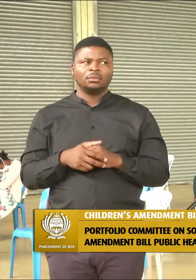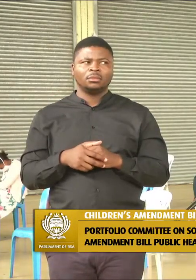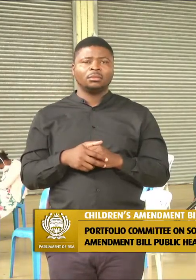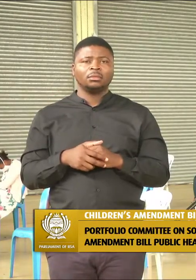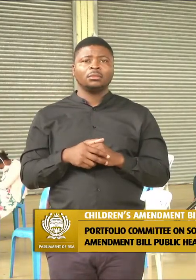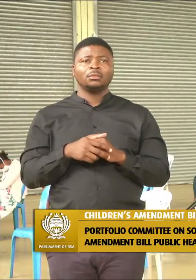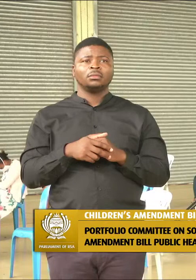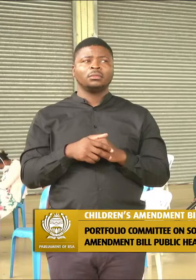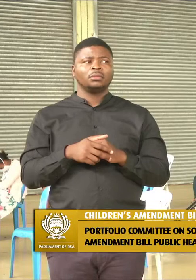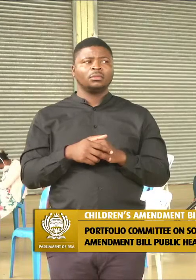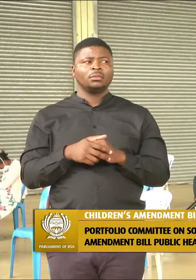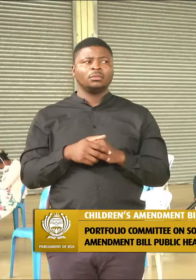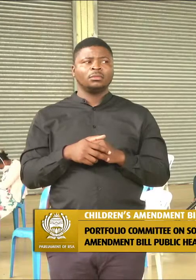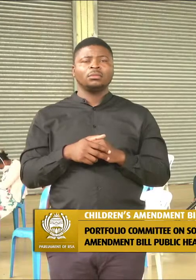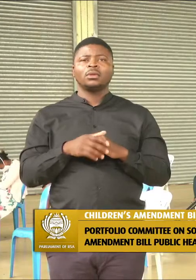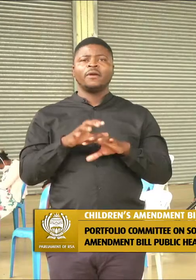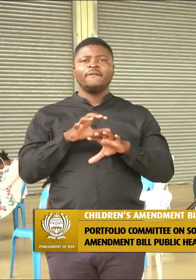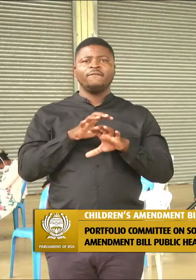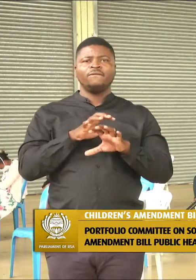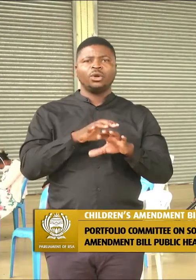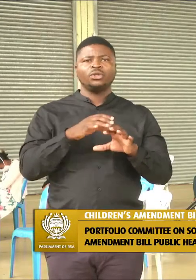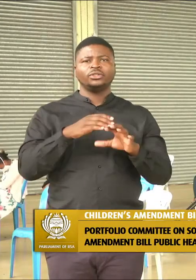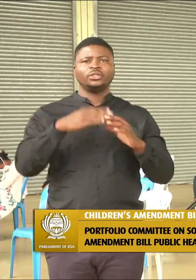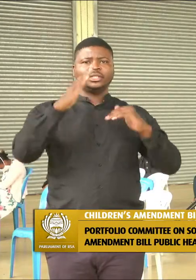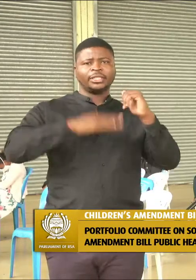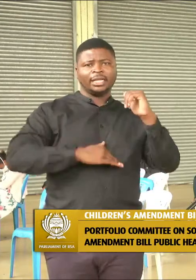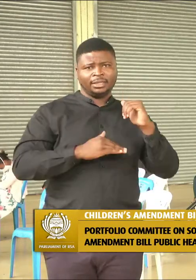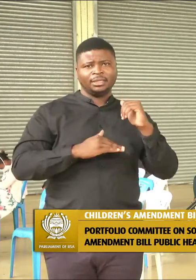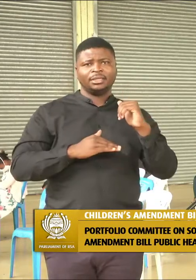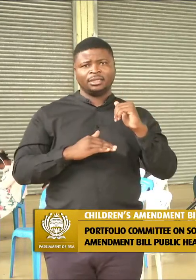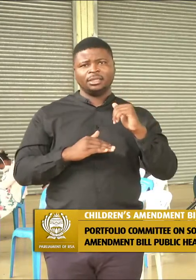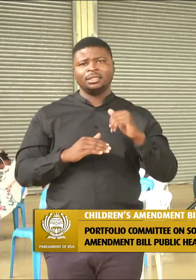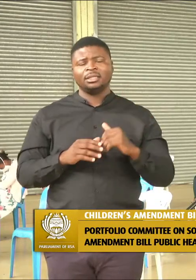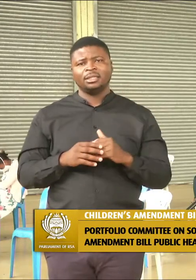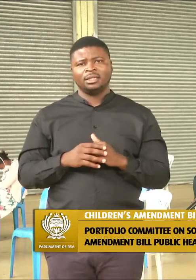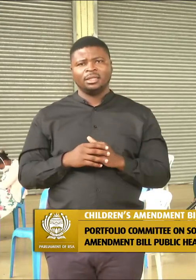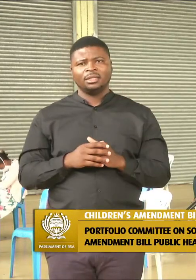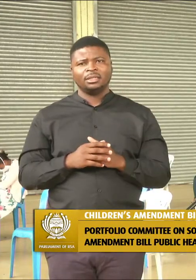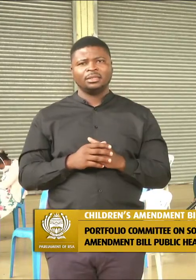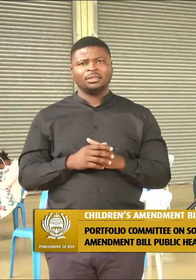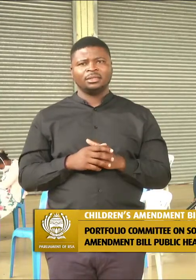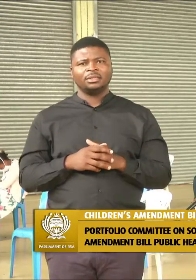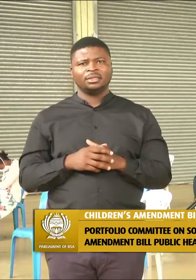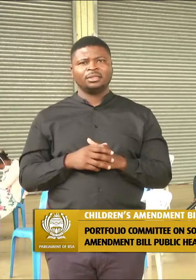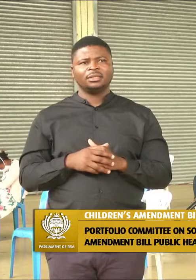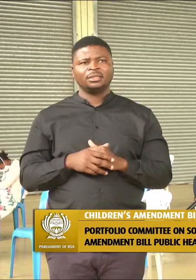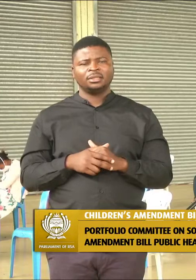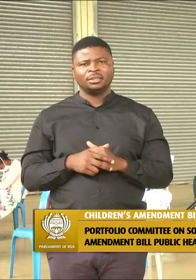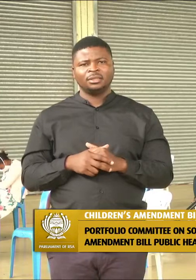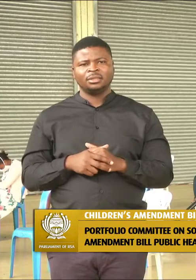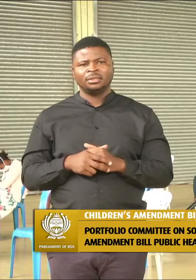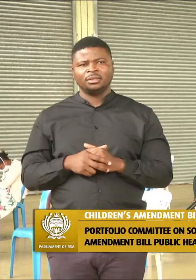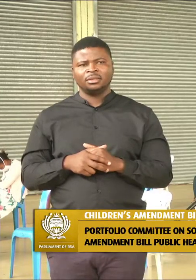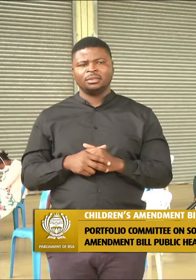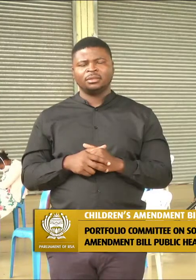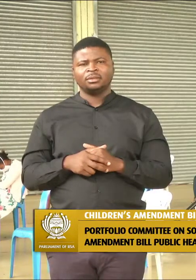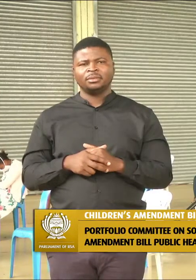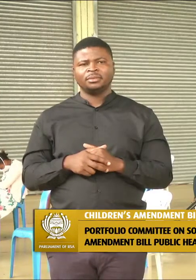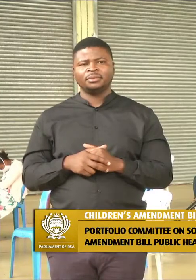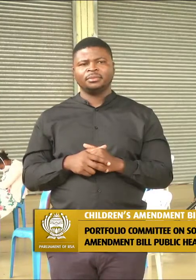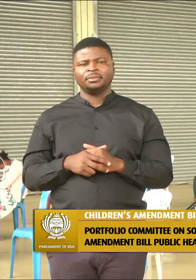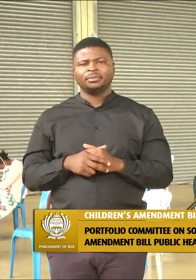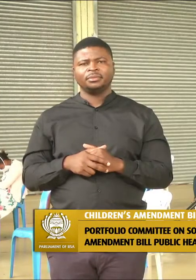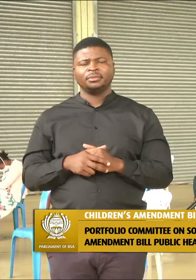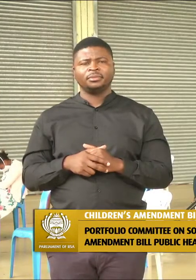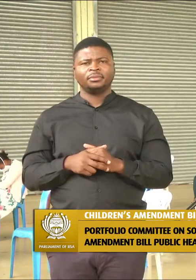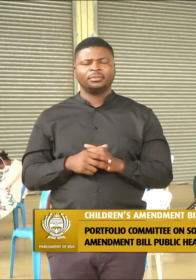False charges. ukumangelelwa ngamanga ke ngingathi ke enye yezinto ke ezenzekayo.